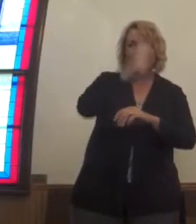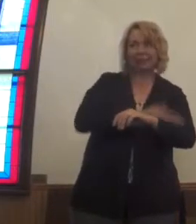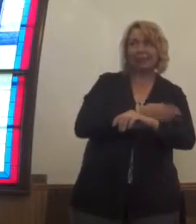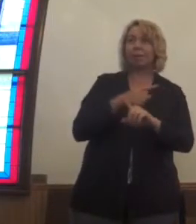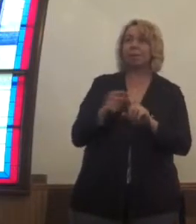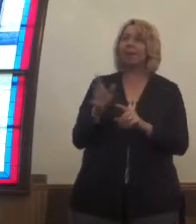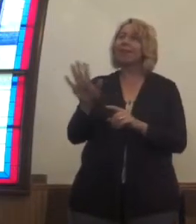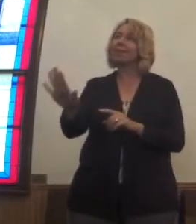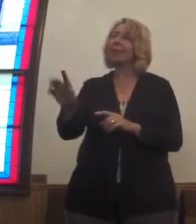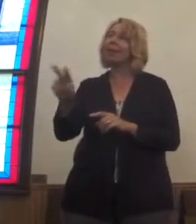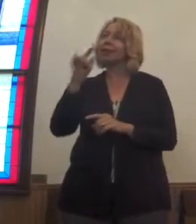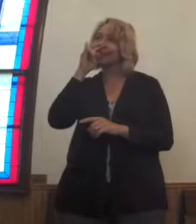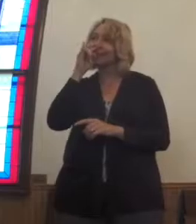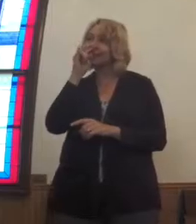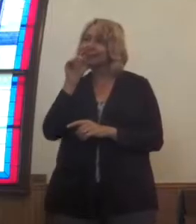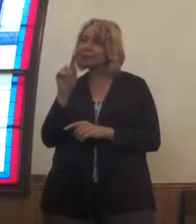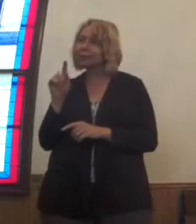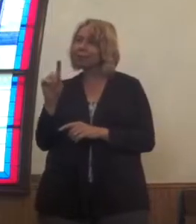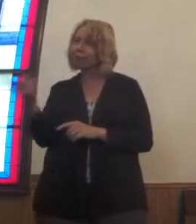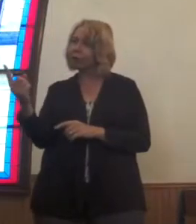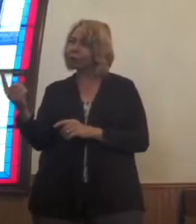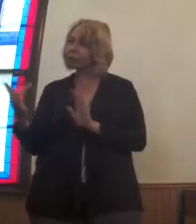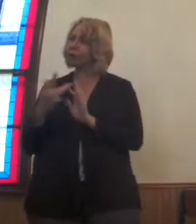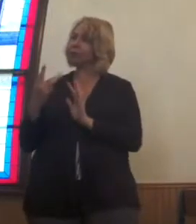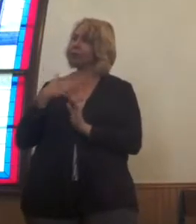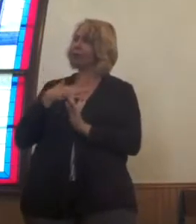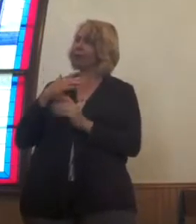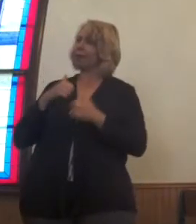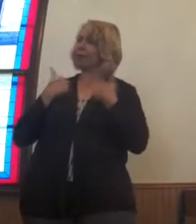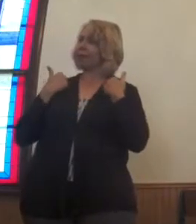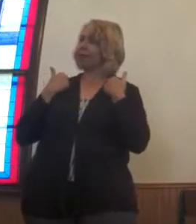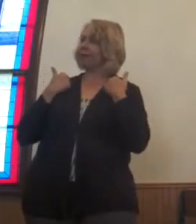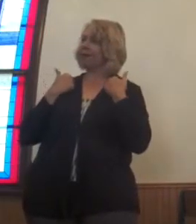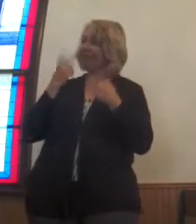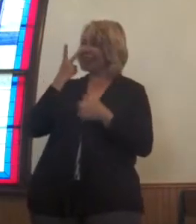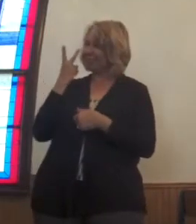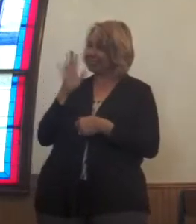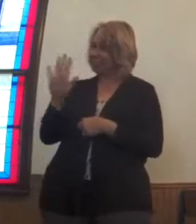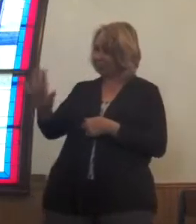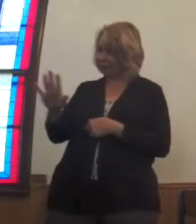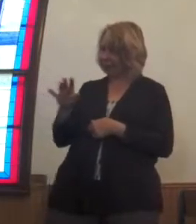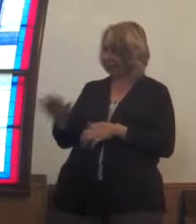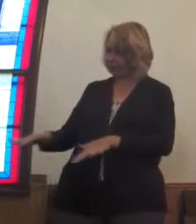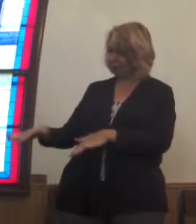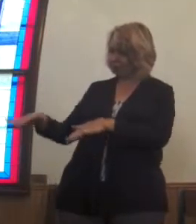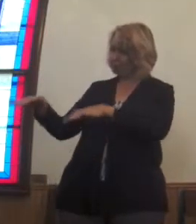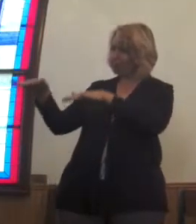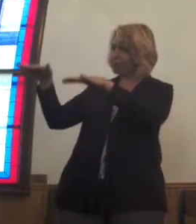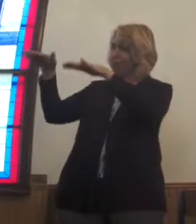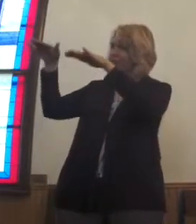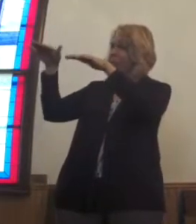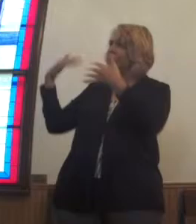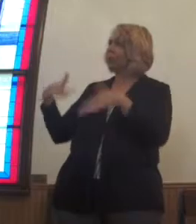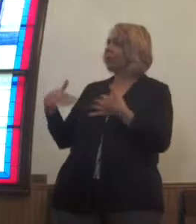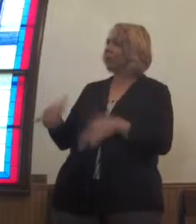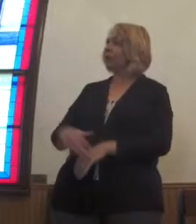have watched these two young adults now grow within the life of MCC.